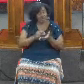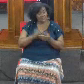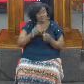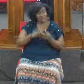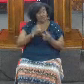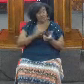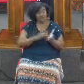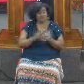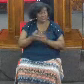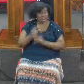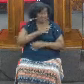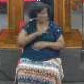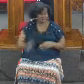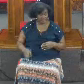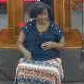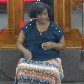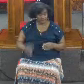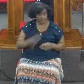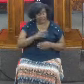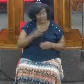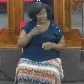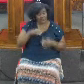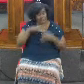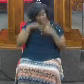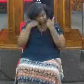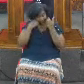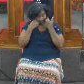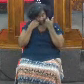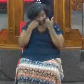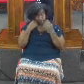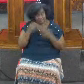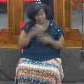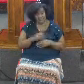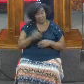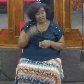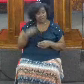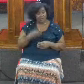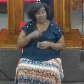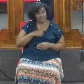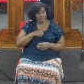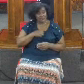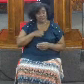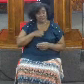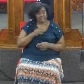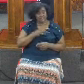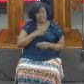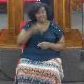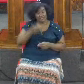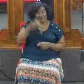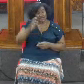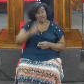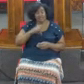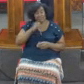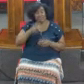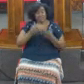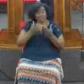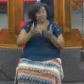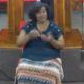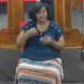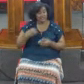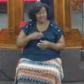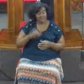the Christ. Listen, we ought to be ashamed of ourselves. God has not given us